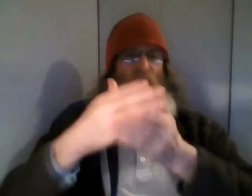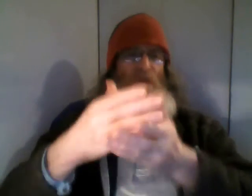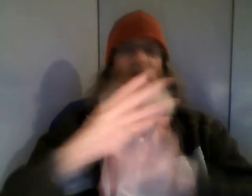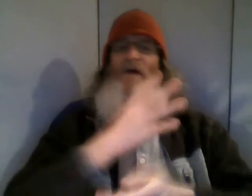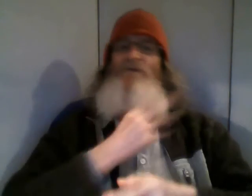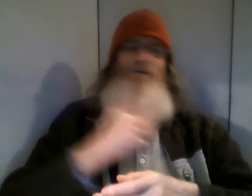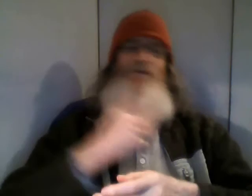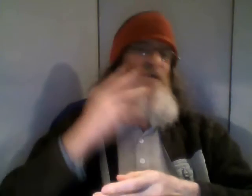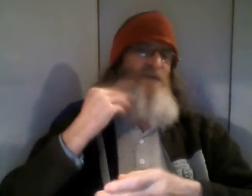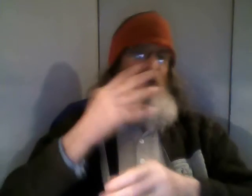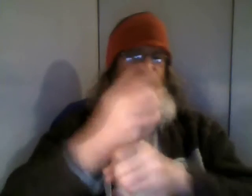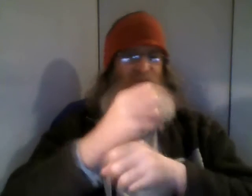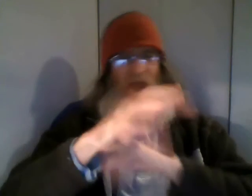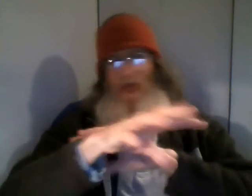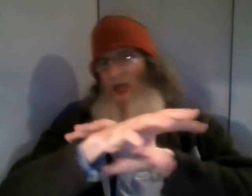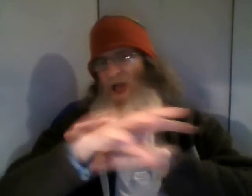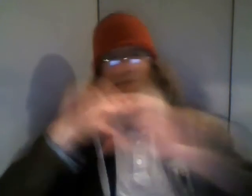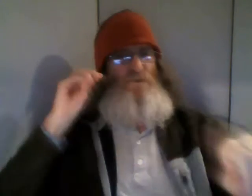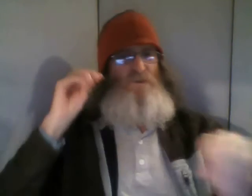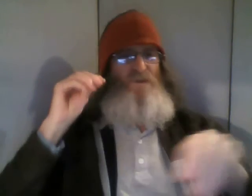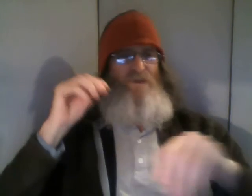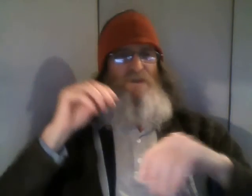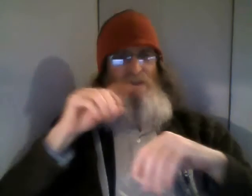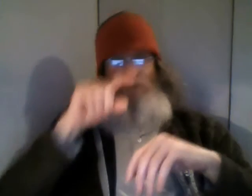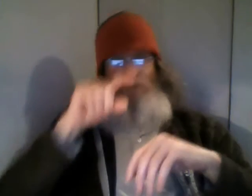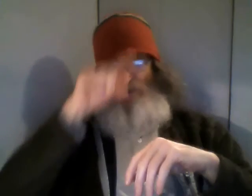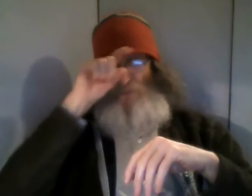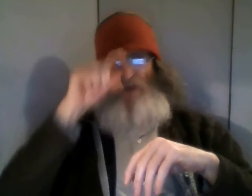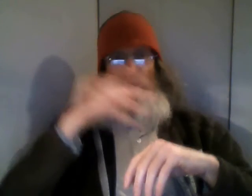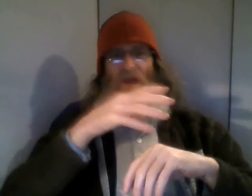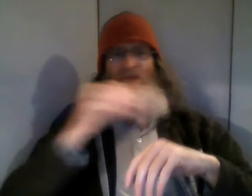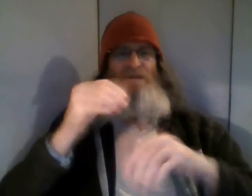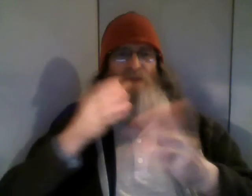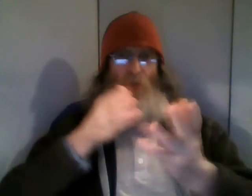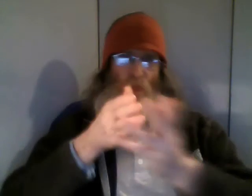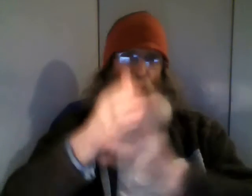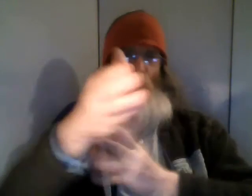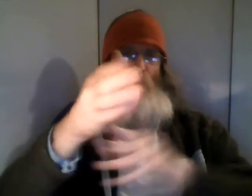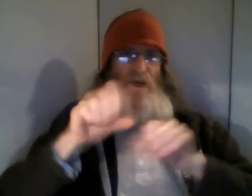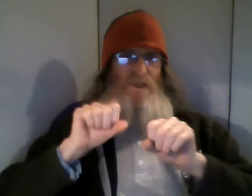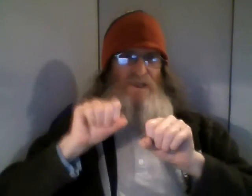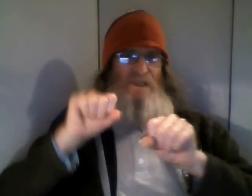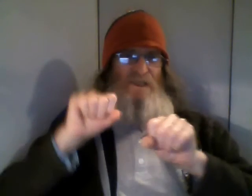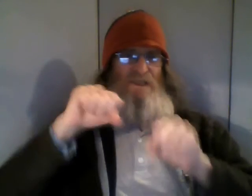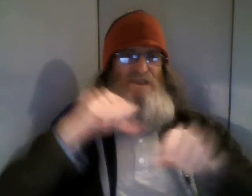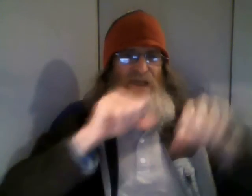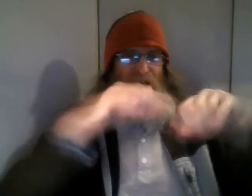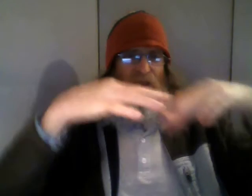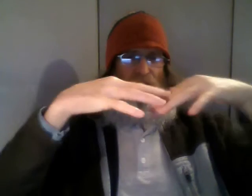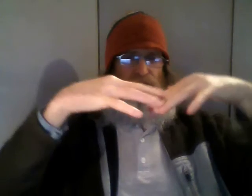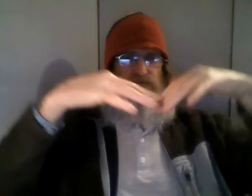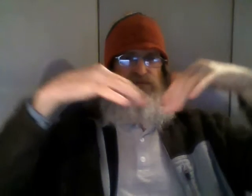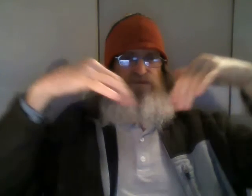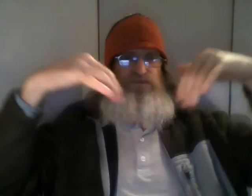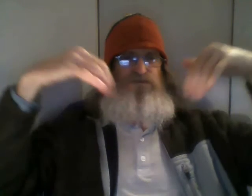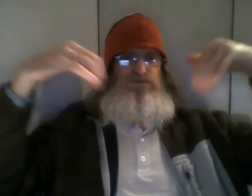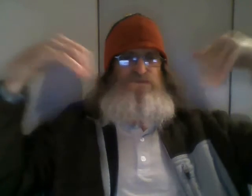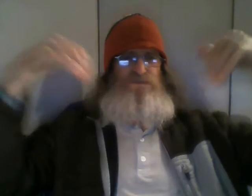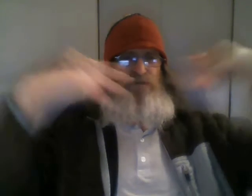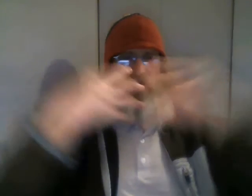Get well, take her. And here you told me you didn't have an advantage on you. Why chased out the overfree cut team? The damn sign up for